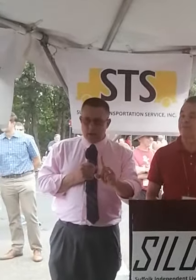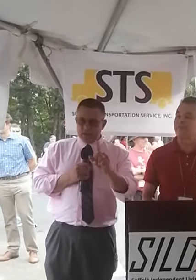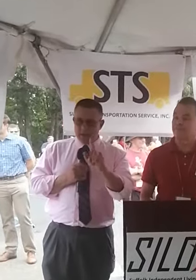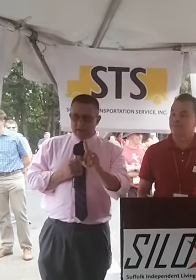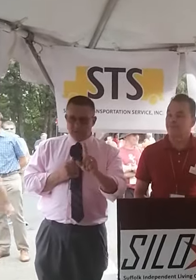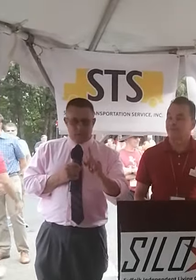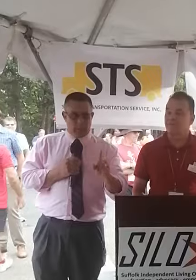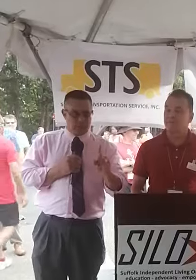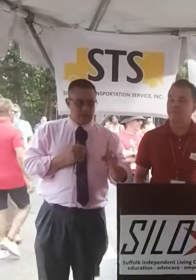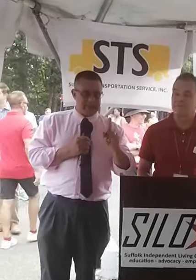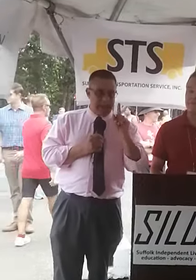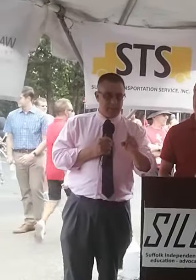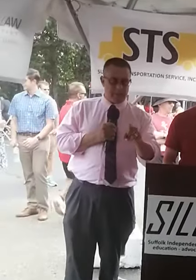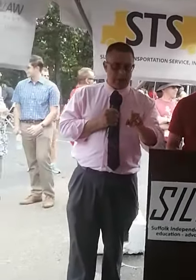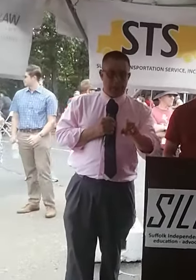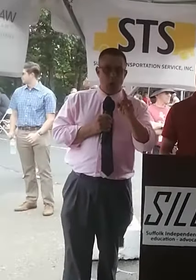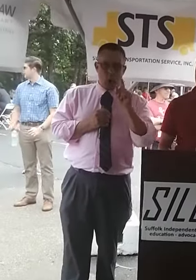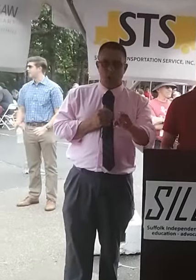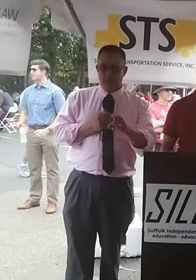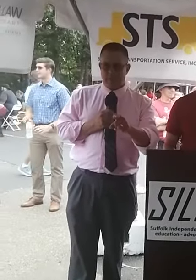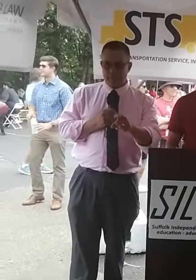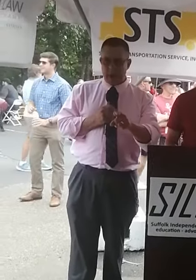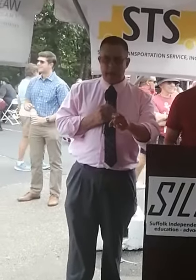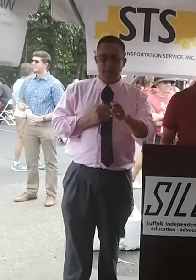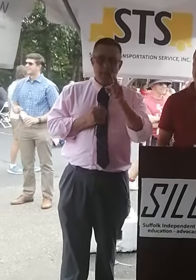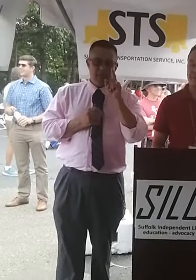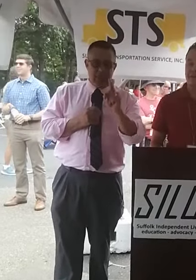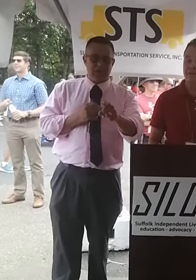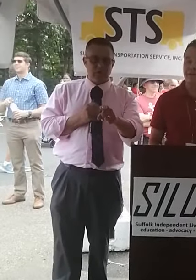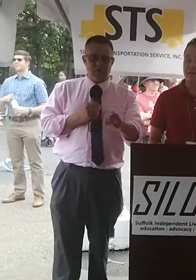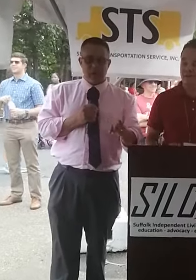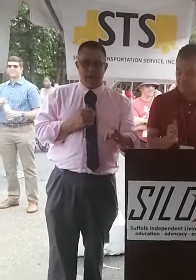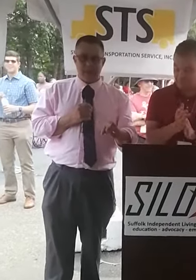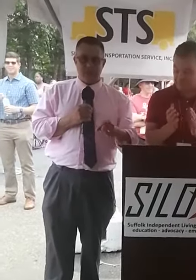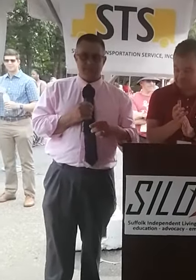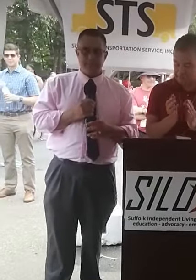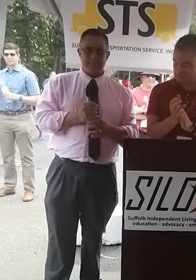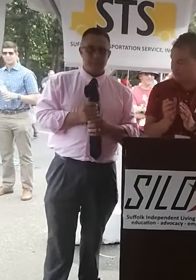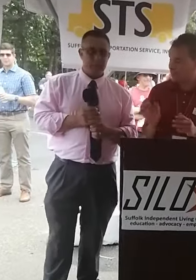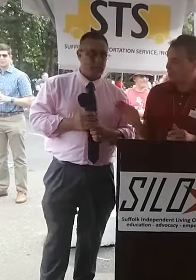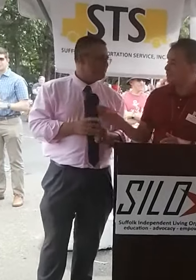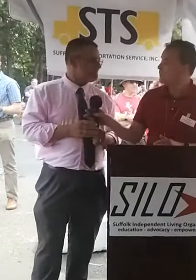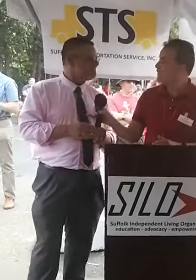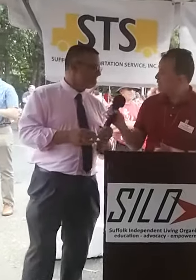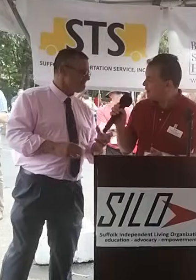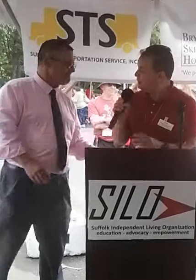direction to make sure that we address everybody all of the time. Thank you so much.